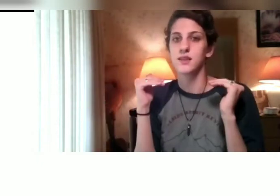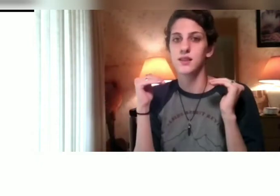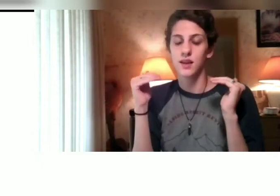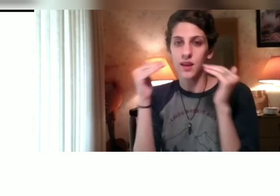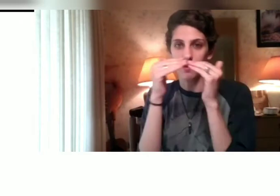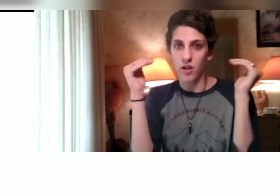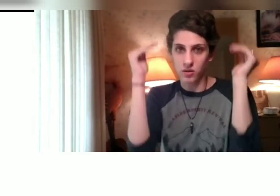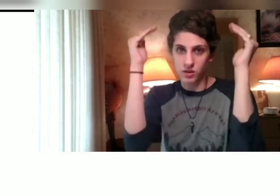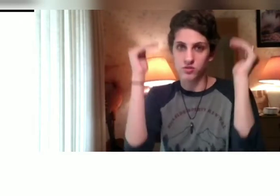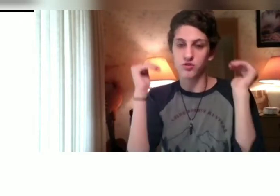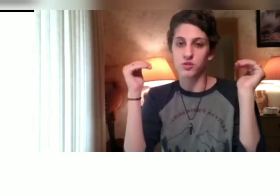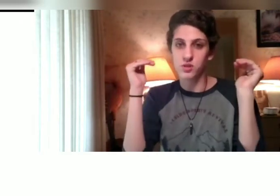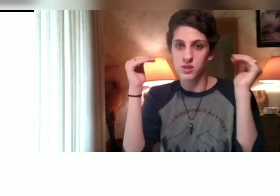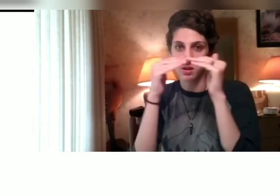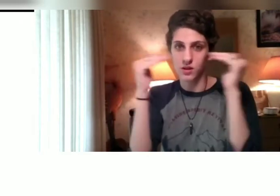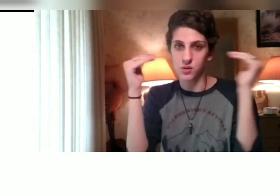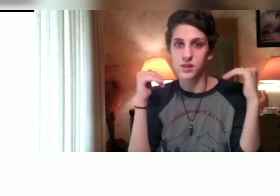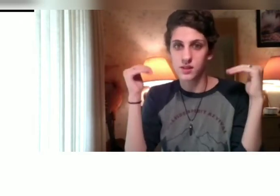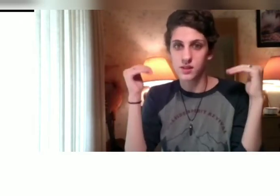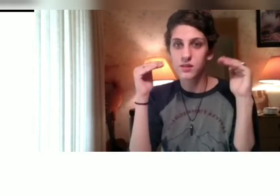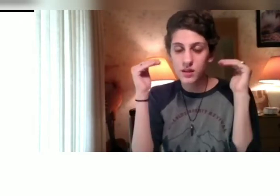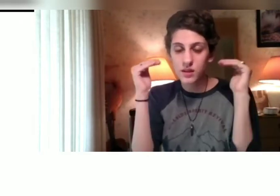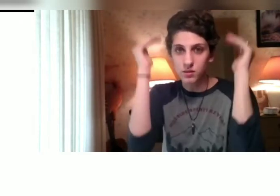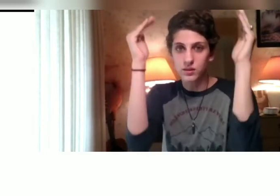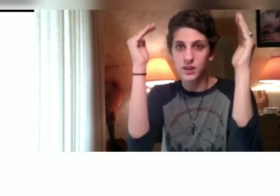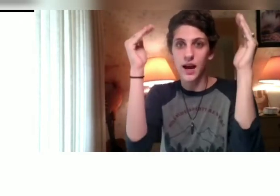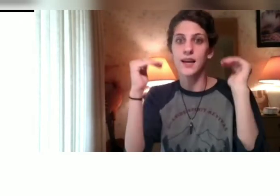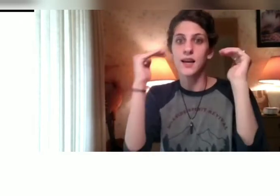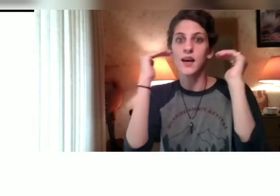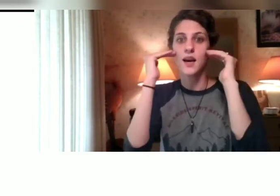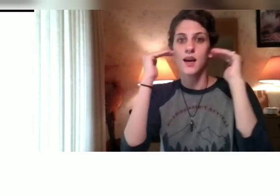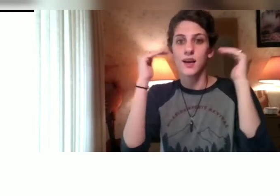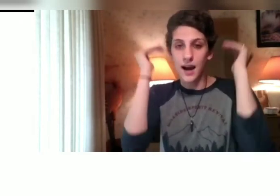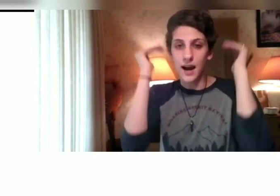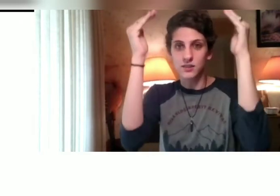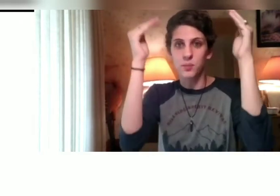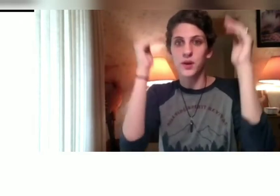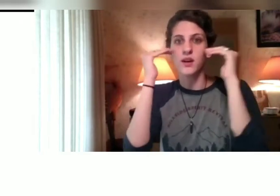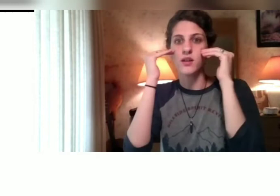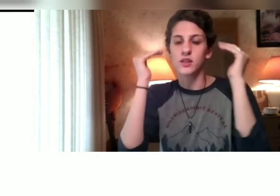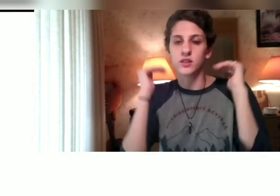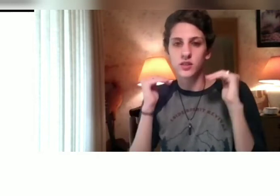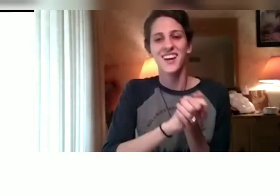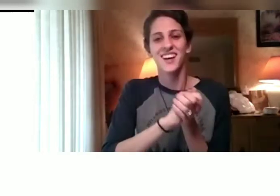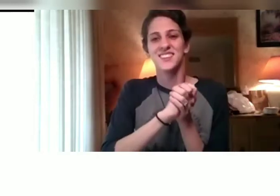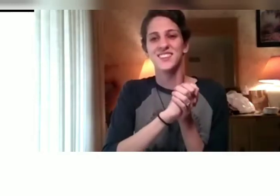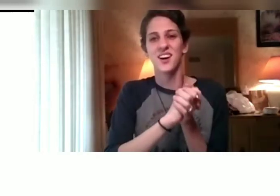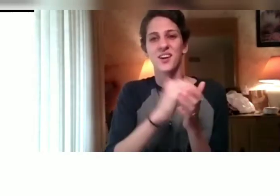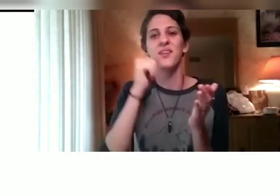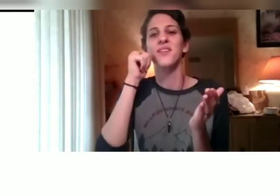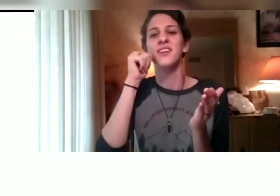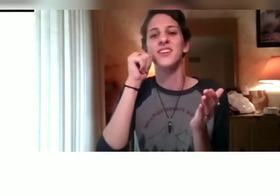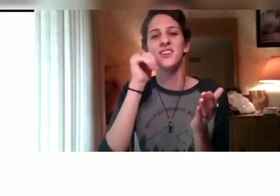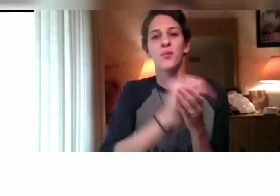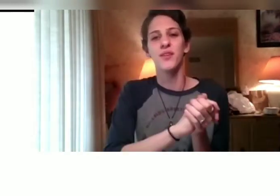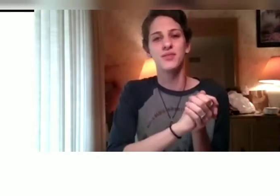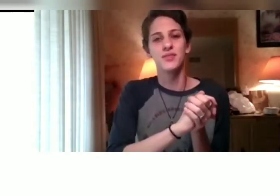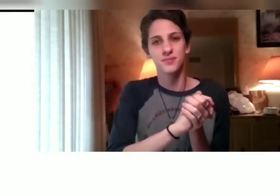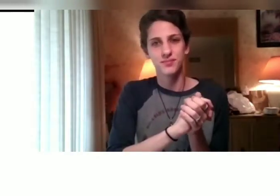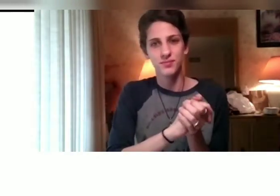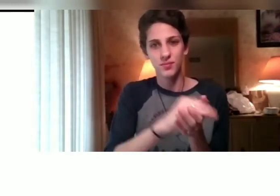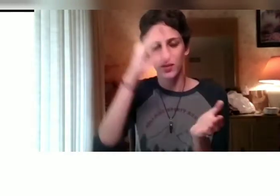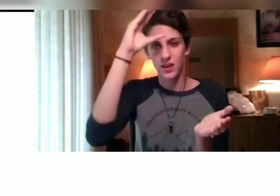that they follow those rules. Those, you know, guys are up here, girls are down. So